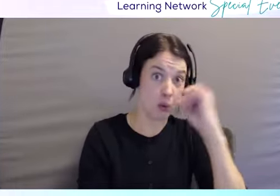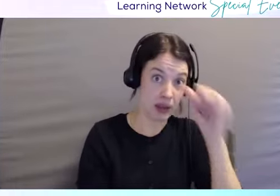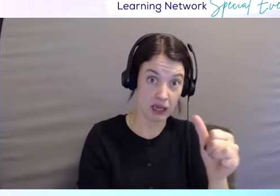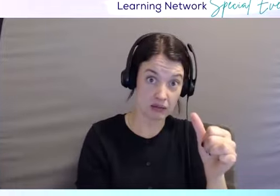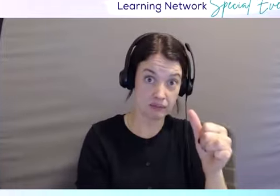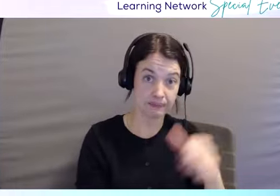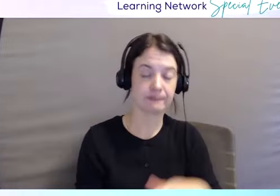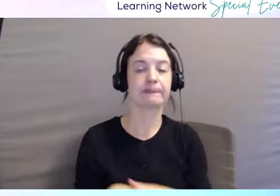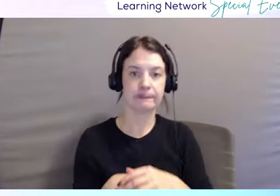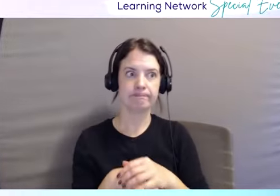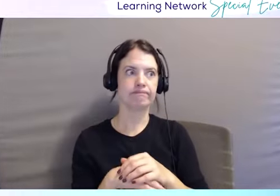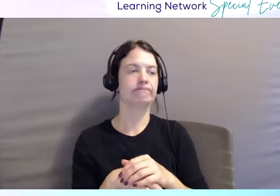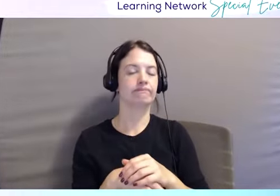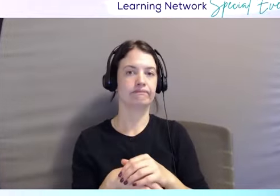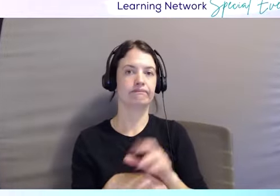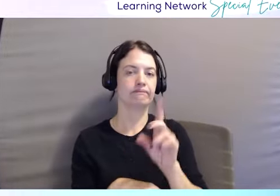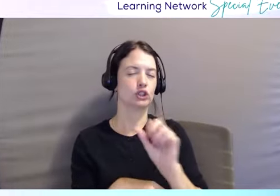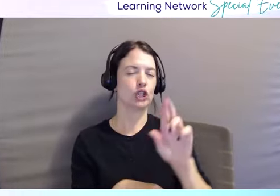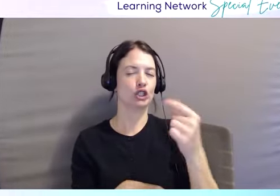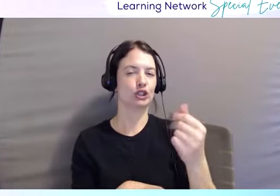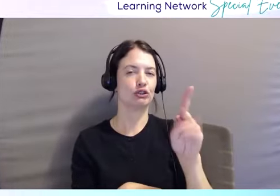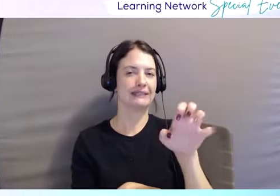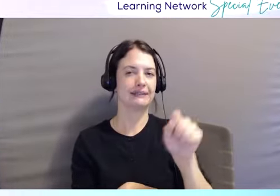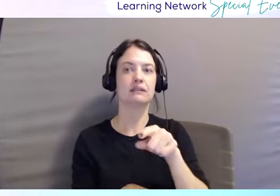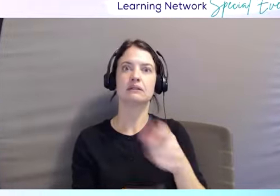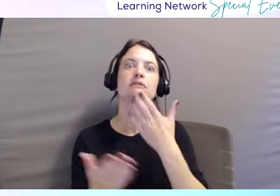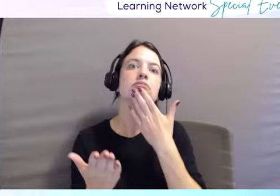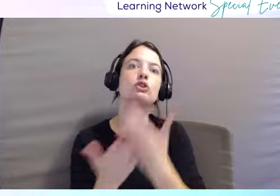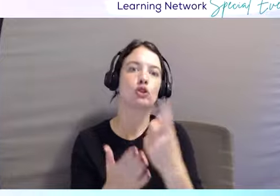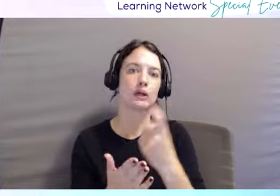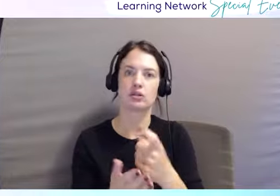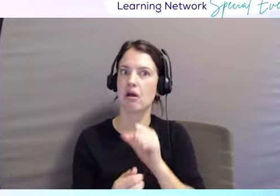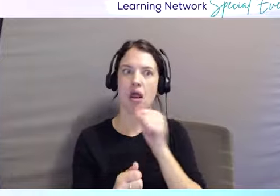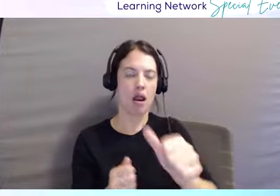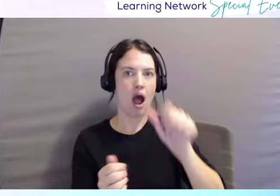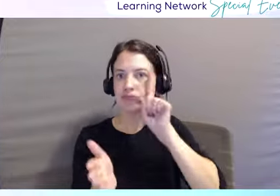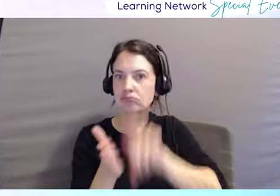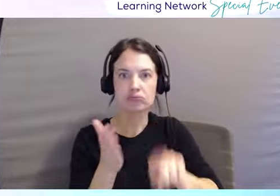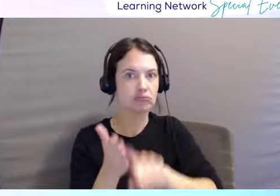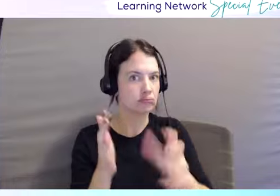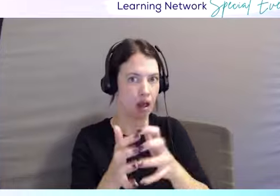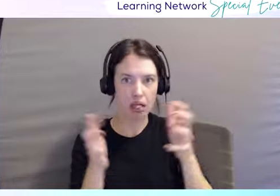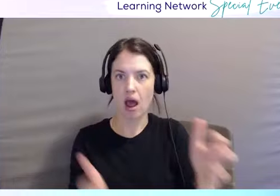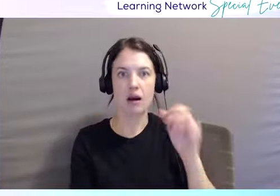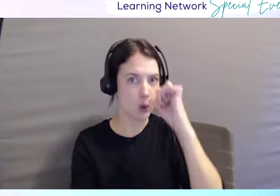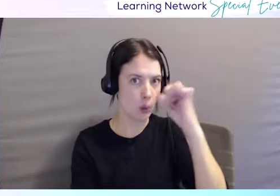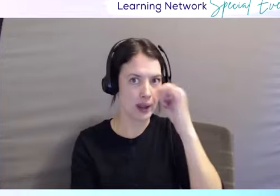Good question. We haven't done a lot of work on cocaine, and we would like to do so. So I can't really speak to